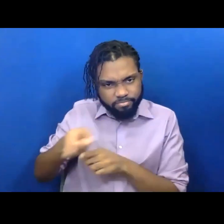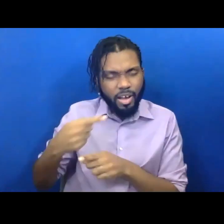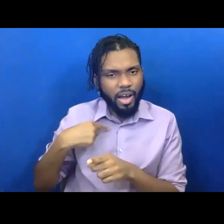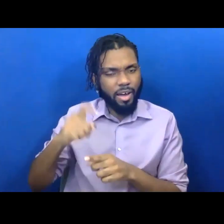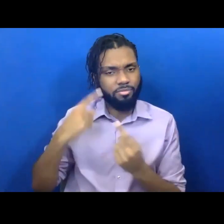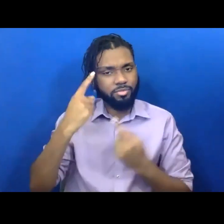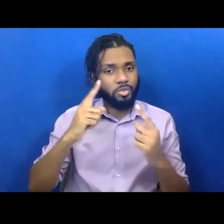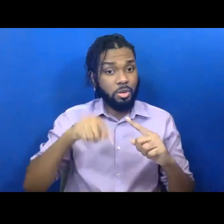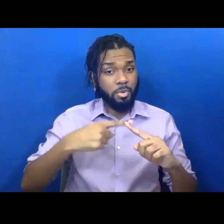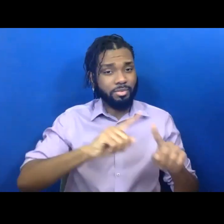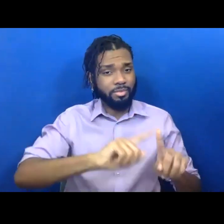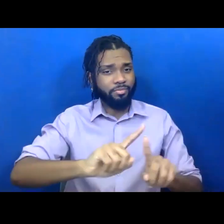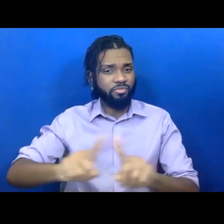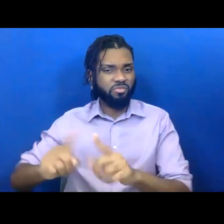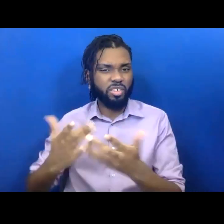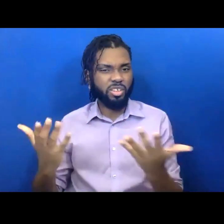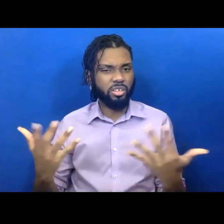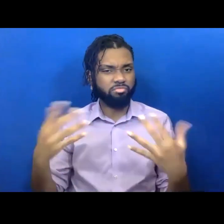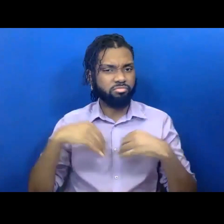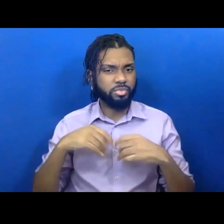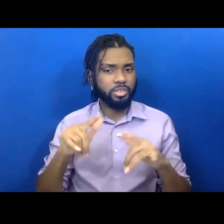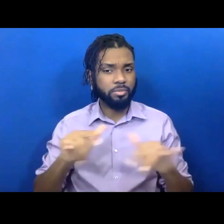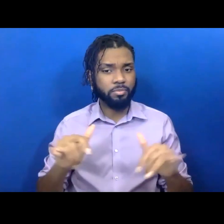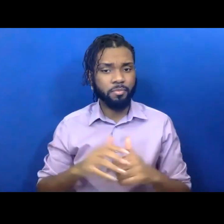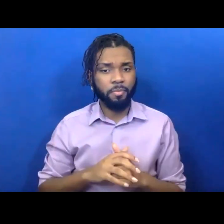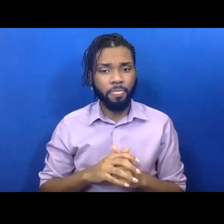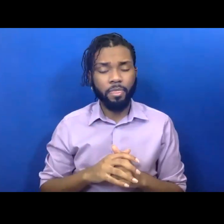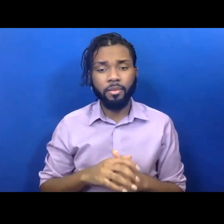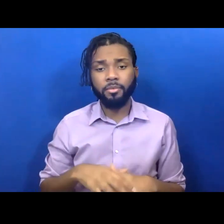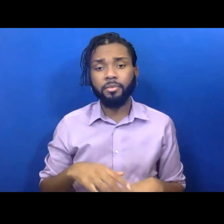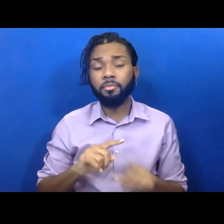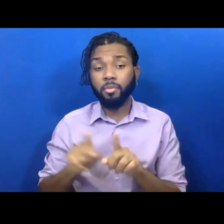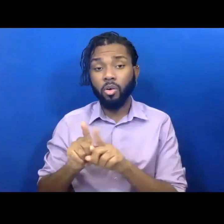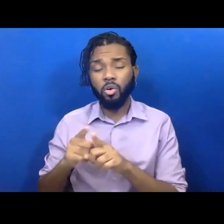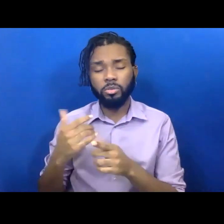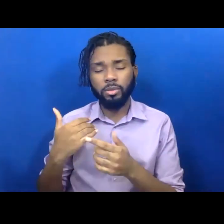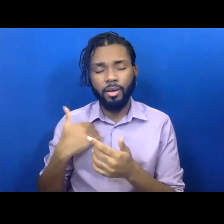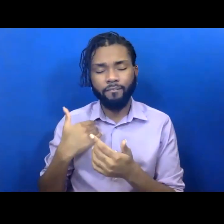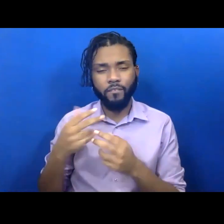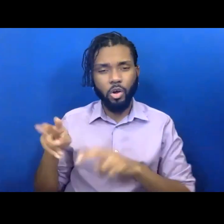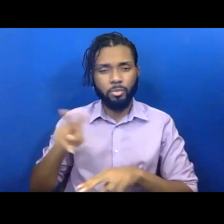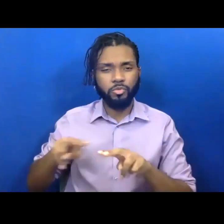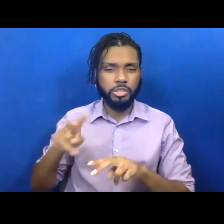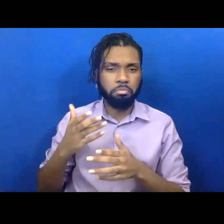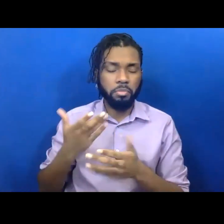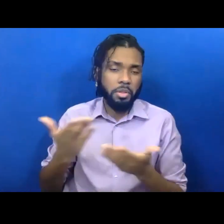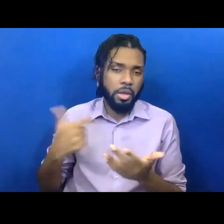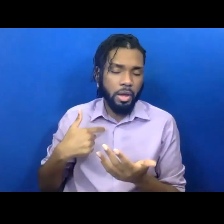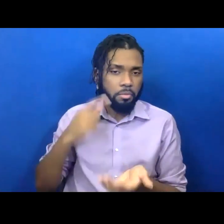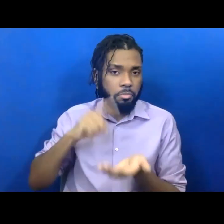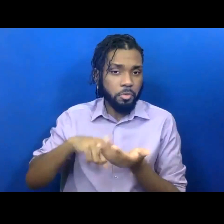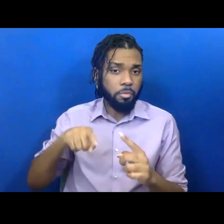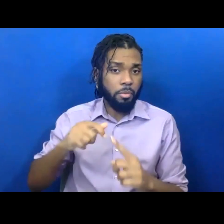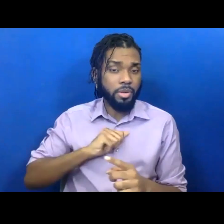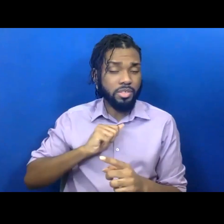time. That then leads, however, to an observation that I'll share, or something I'll share about myself, which is that I'm pretty hesitant